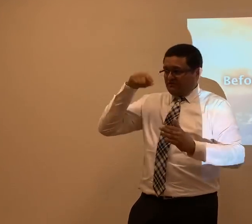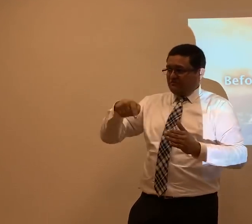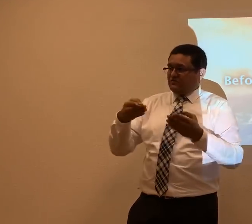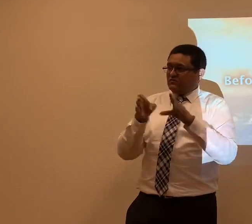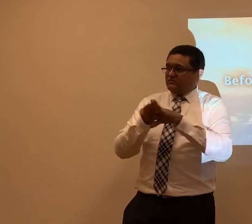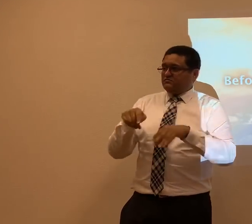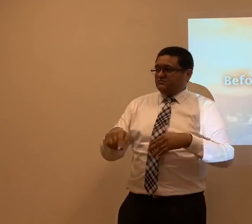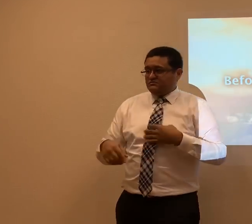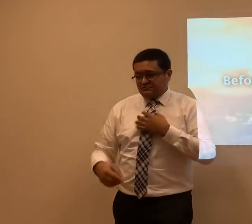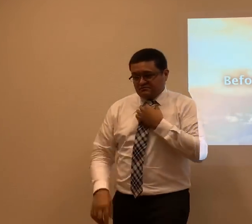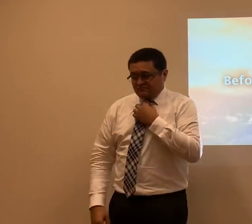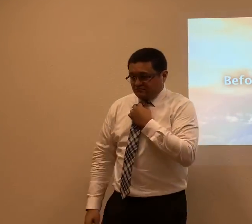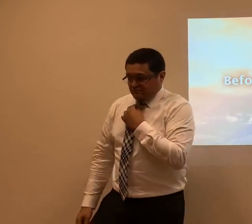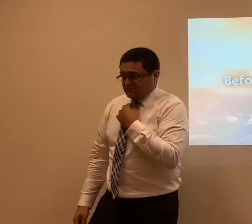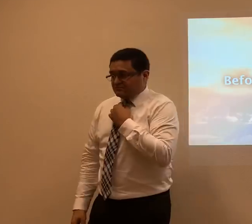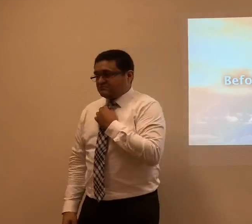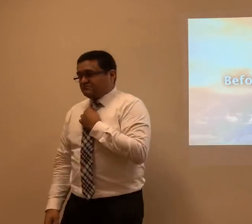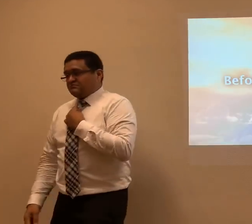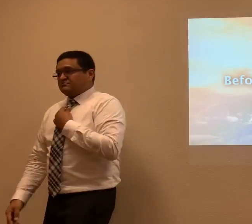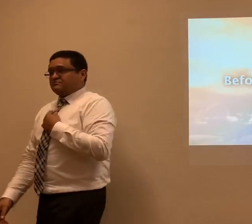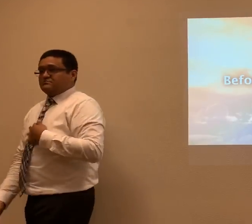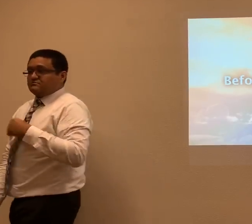So do you mind coming to pray for closing now?